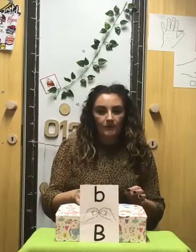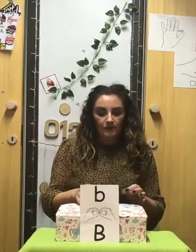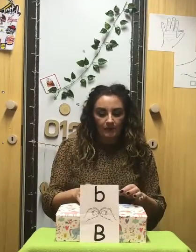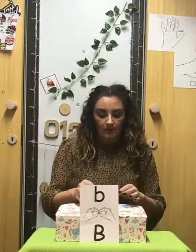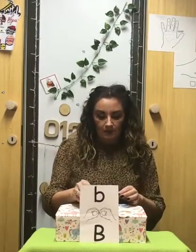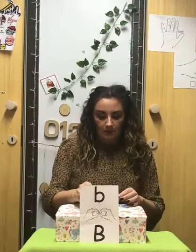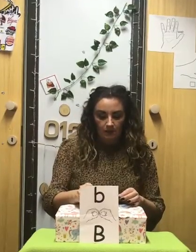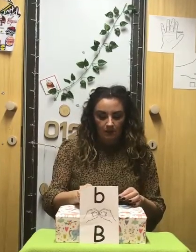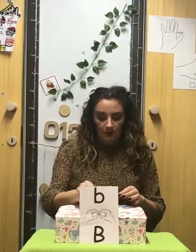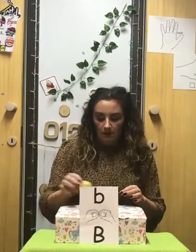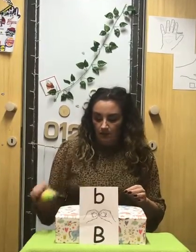ball.